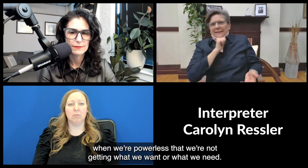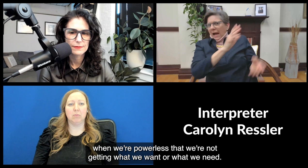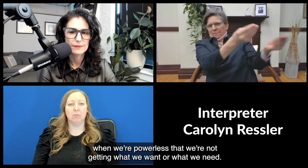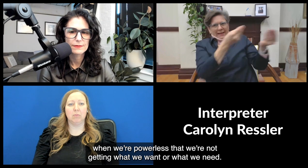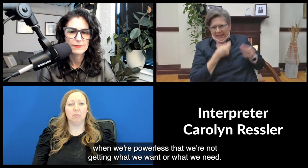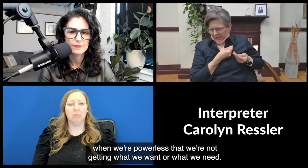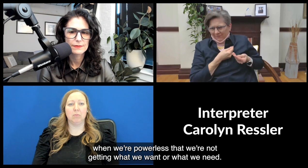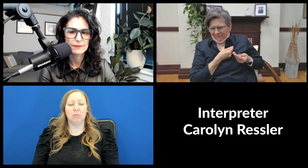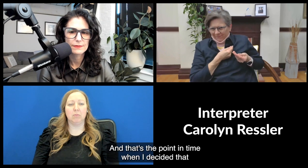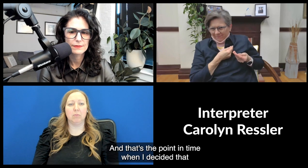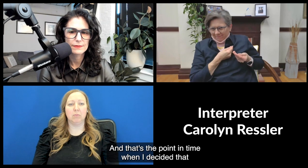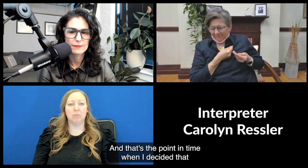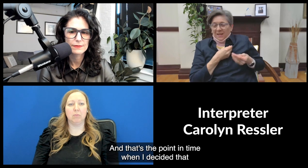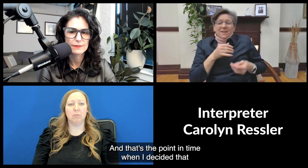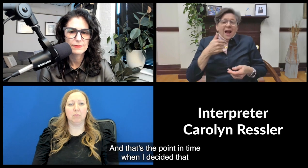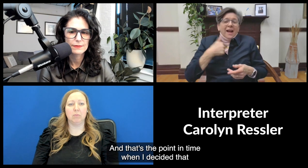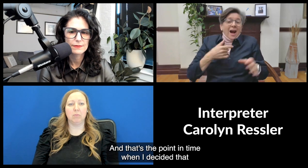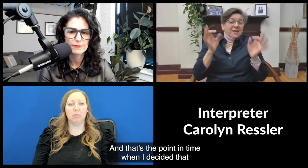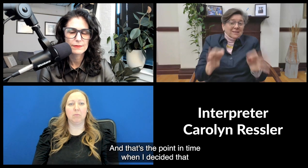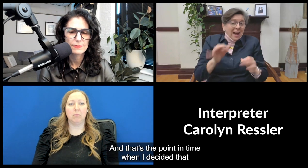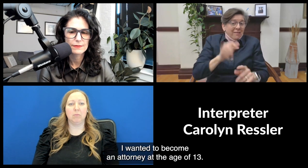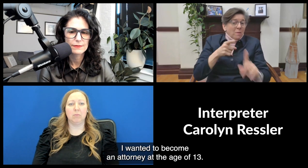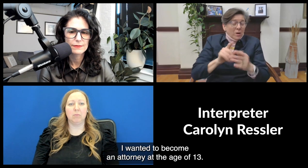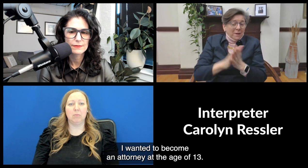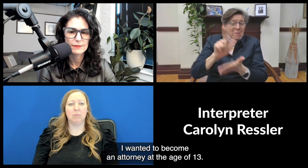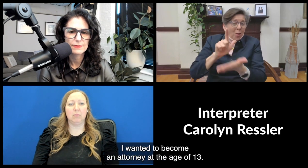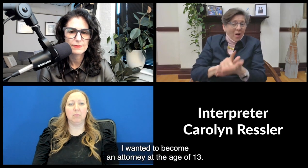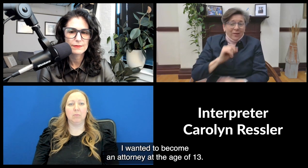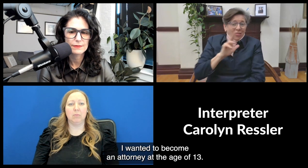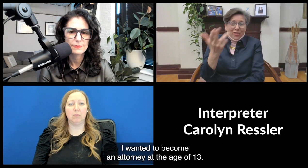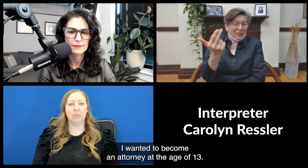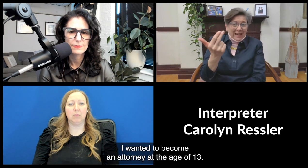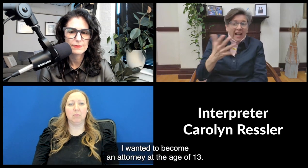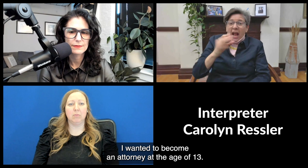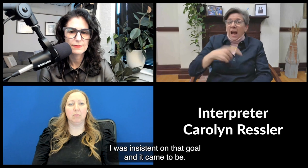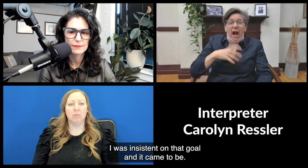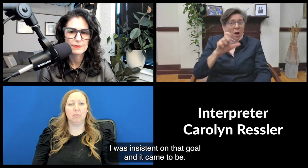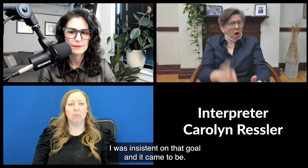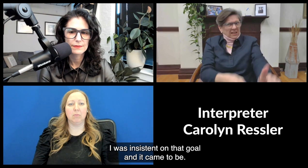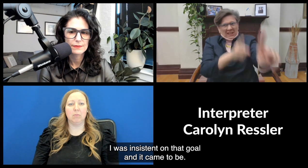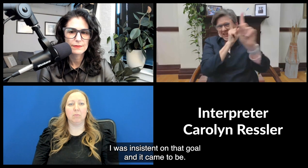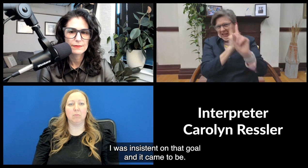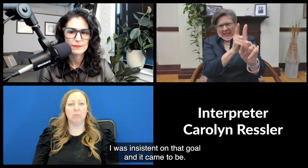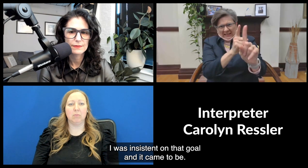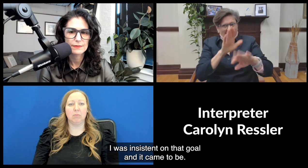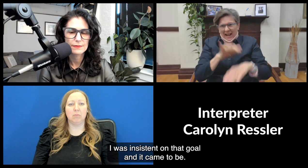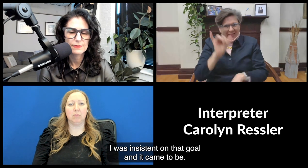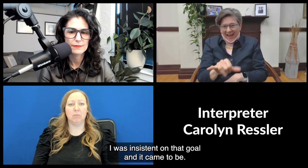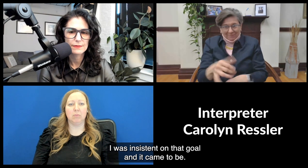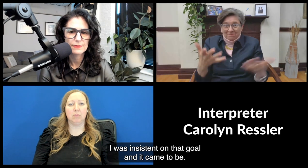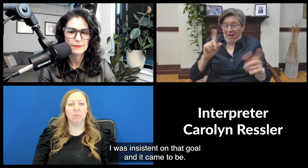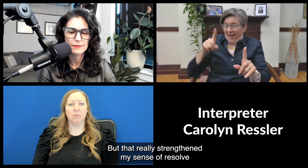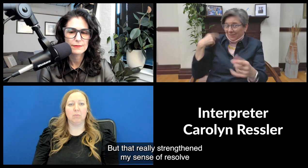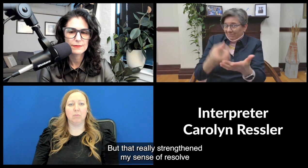those instances when we're powerless that we're not getting what we want or what we need. And that's the point in time when I decided that I wanted to become an attorney